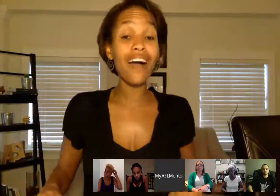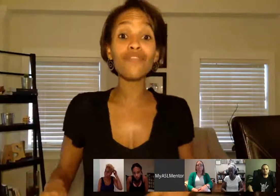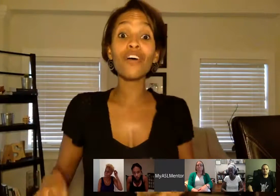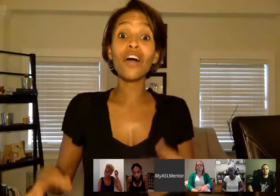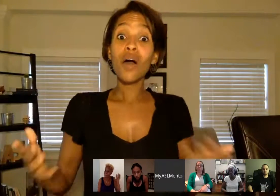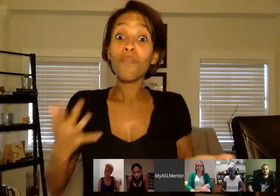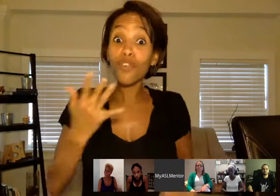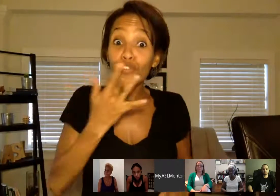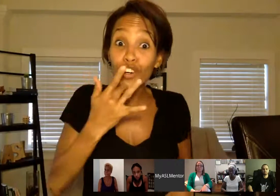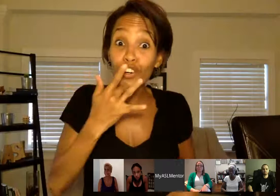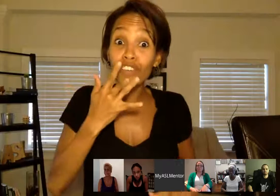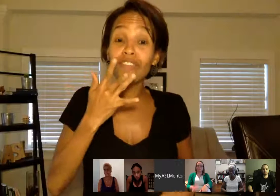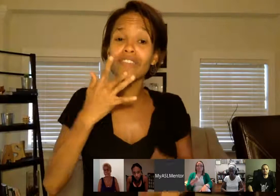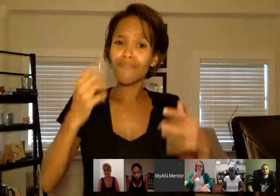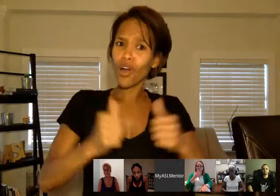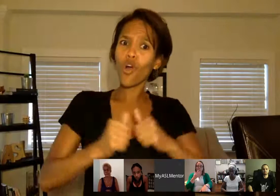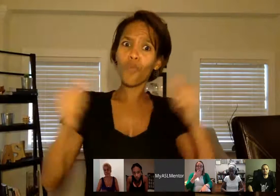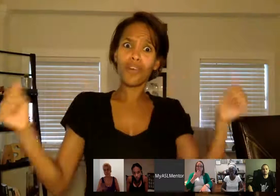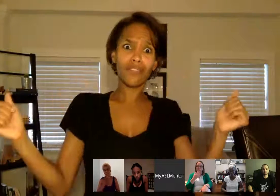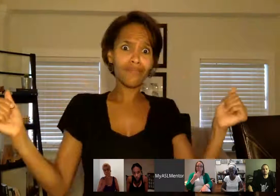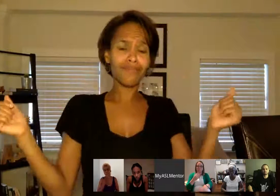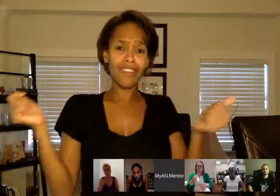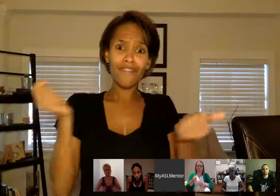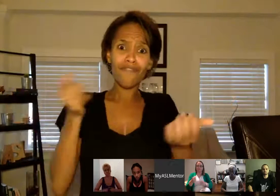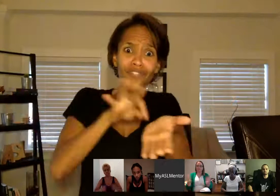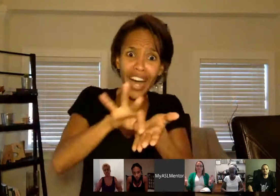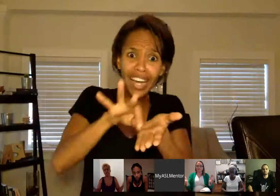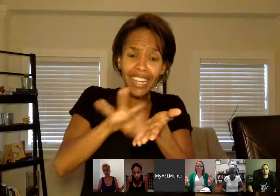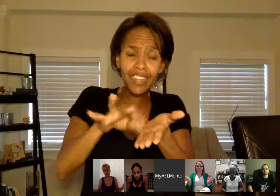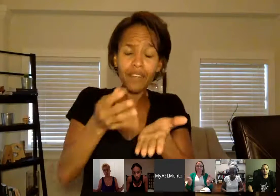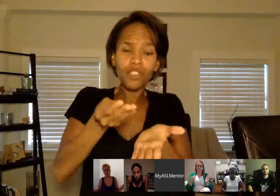we have prefer open,